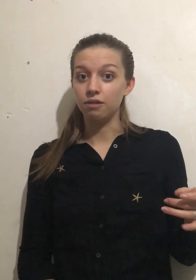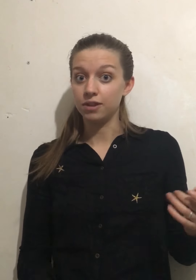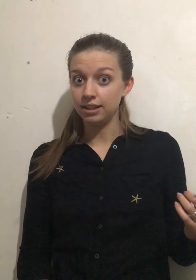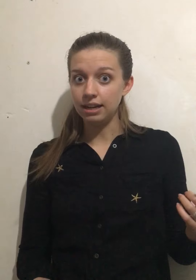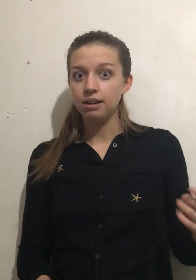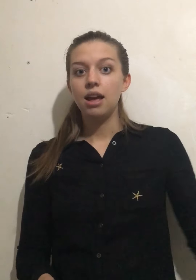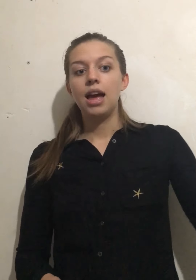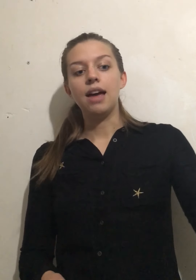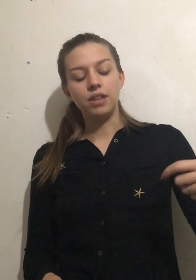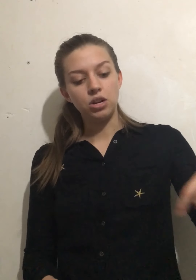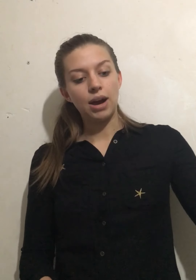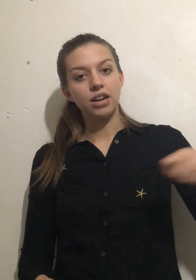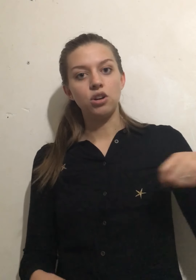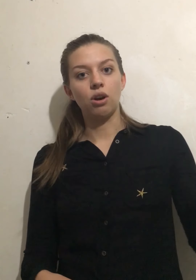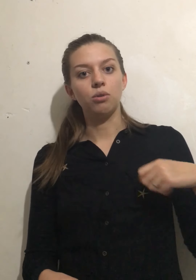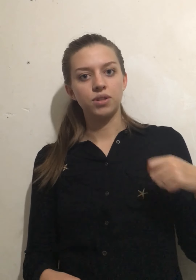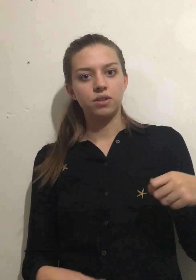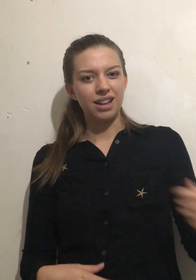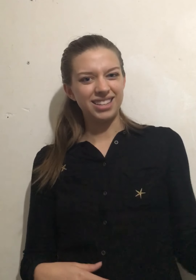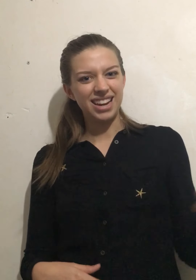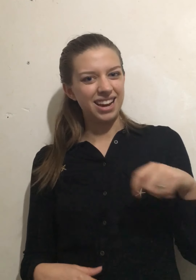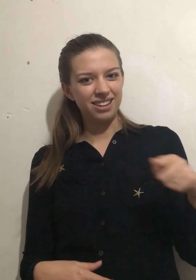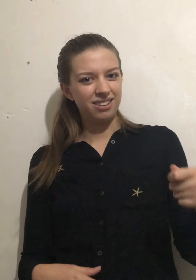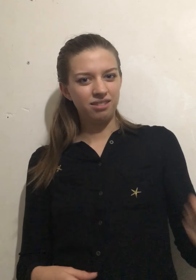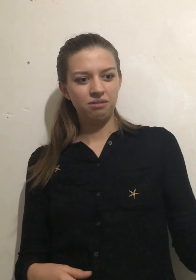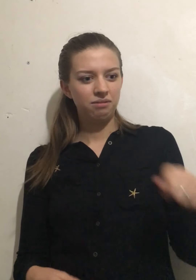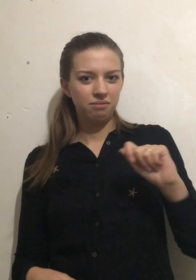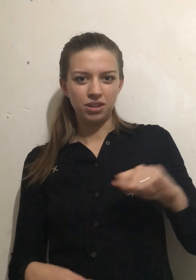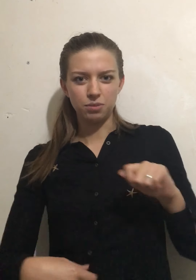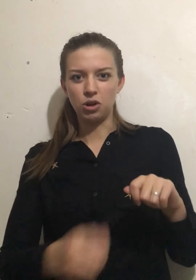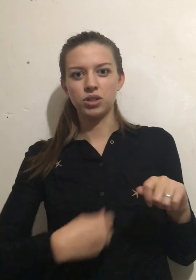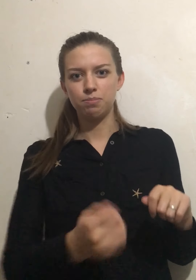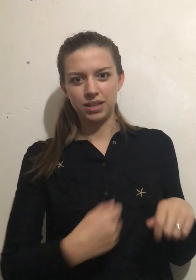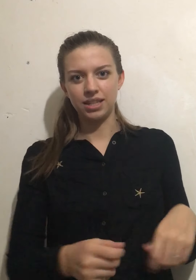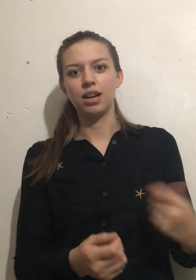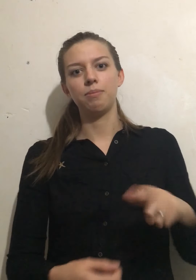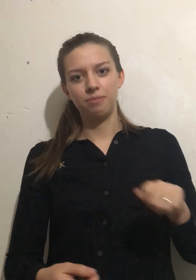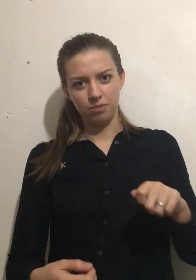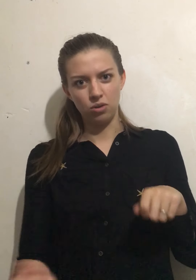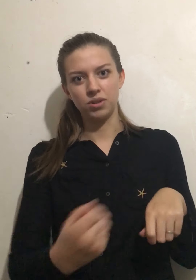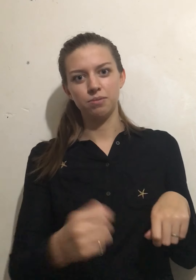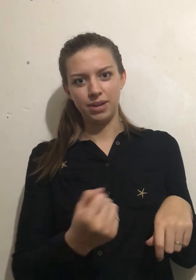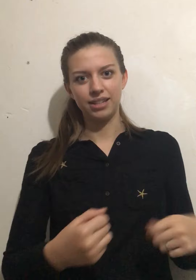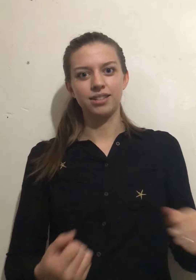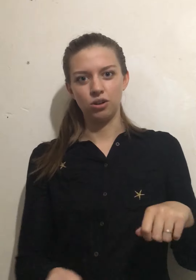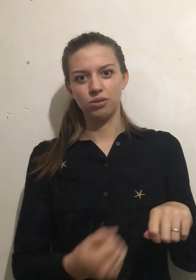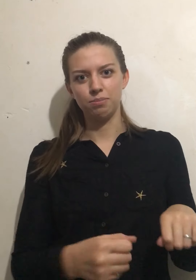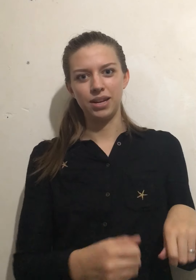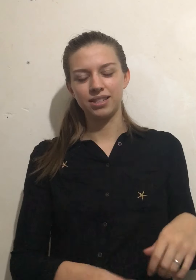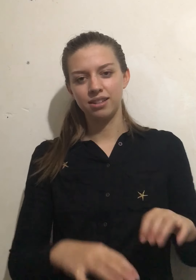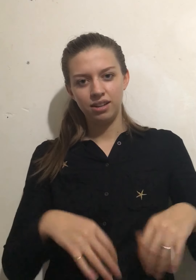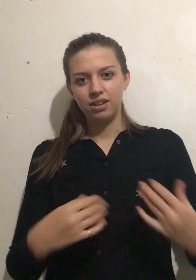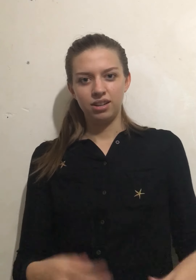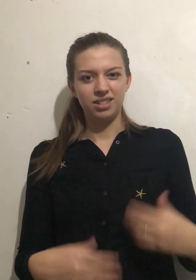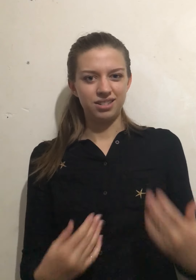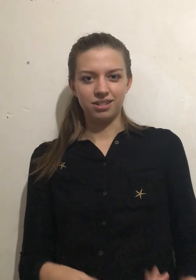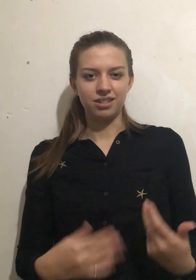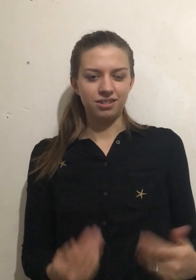vanilla, and then you add in your oats. I like to add some oats, mix it up, oats, mix. It's just